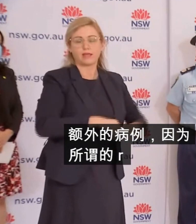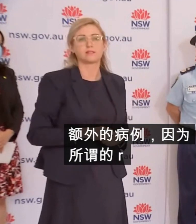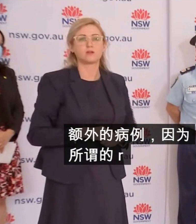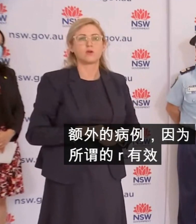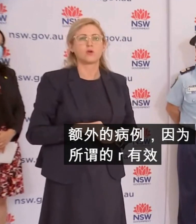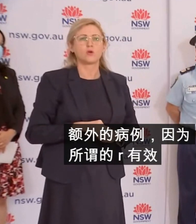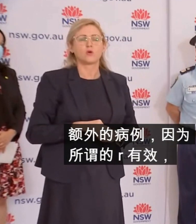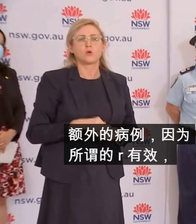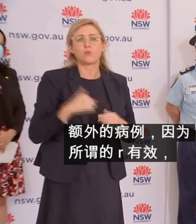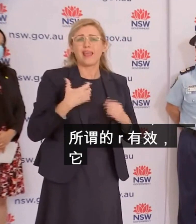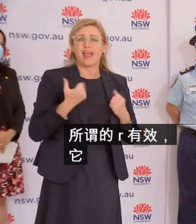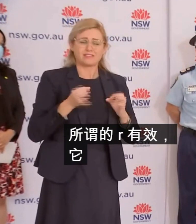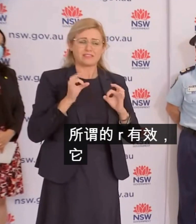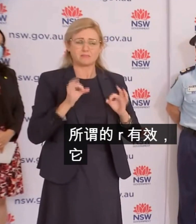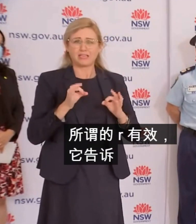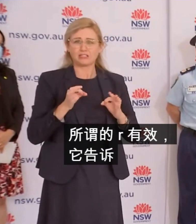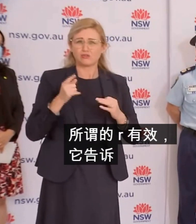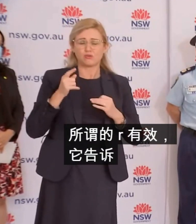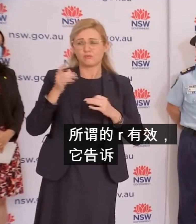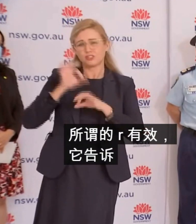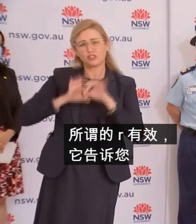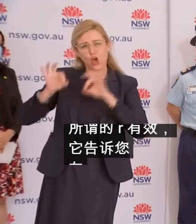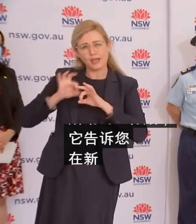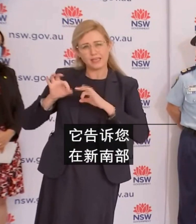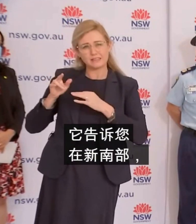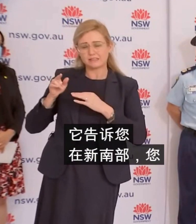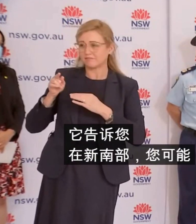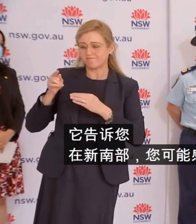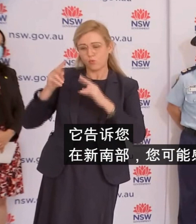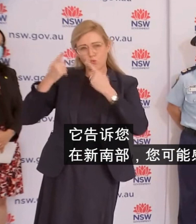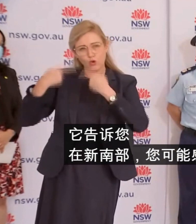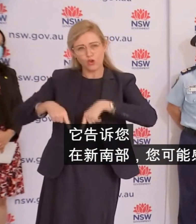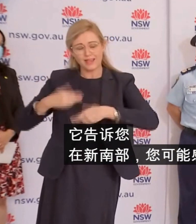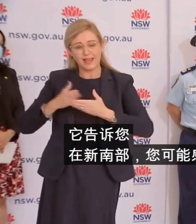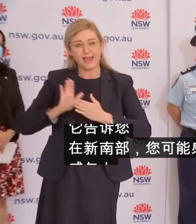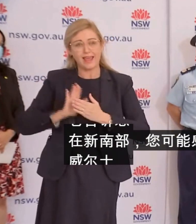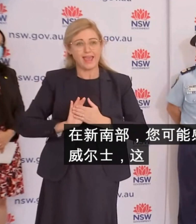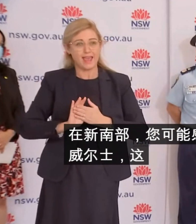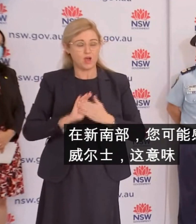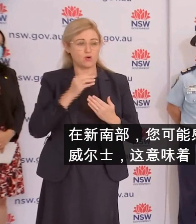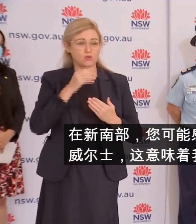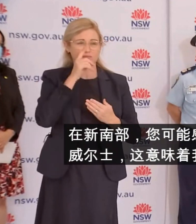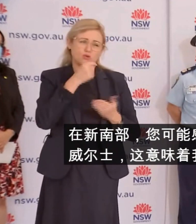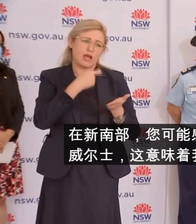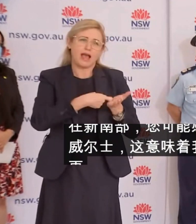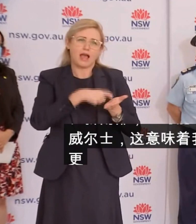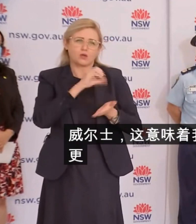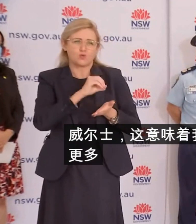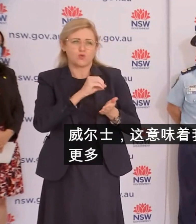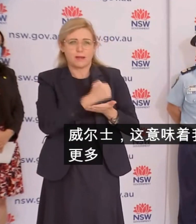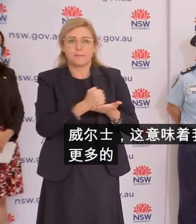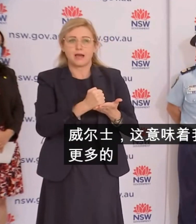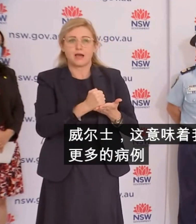as the R effective, which tells you how many cases you're likely to get, is above 1 in New South Wales. That means we're likely to get